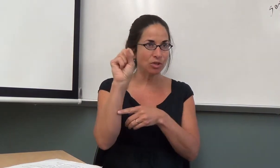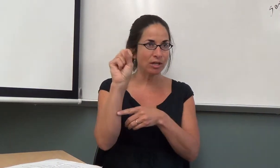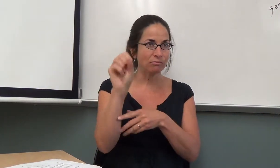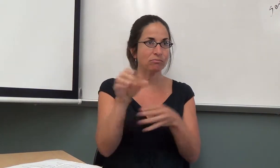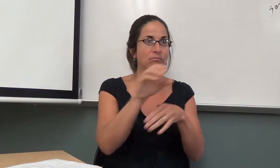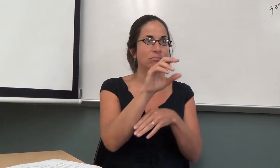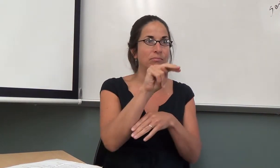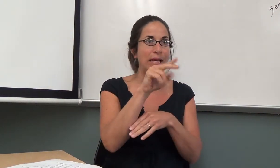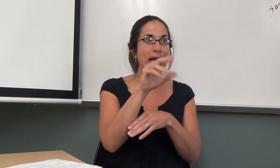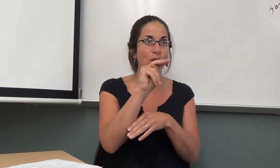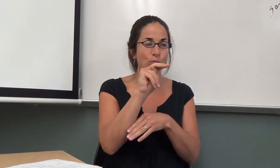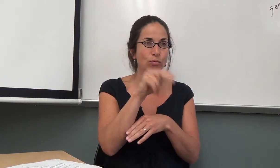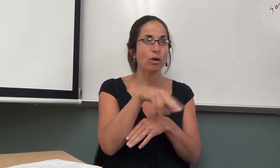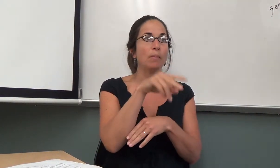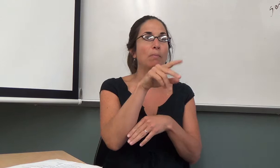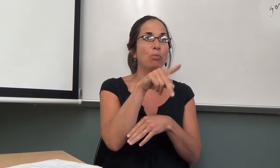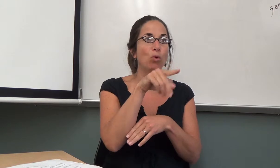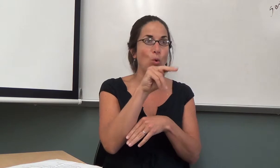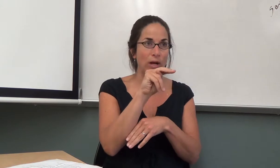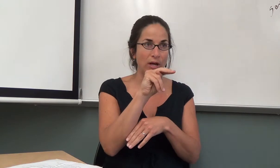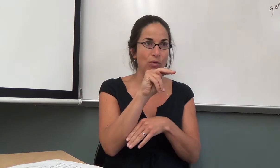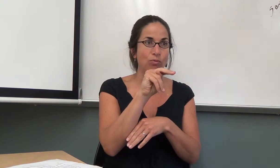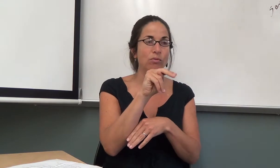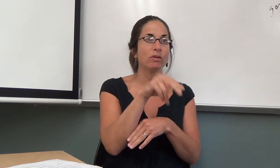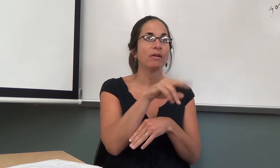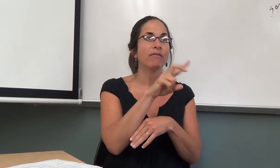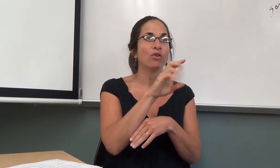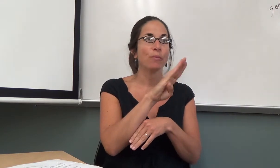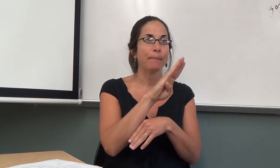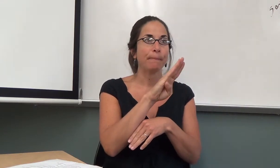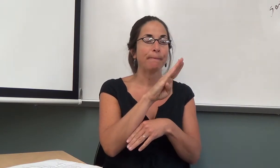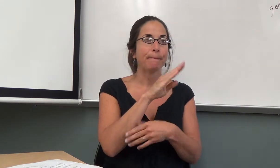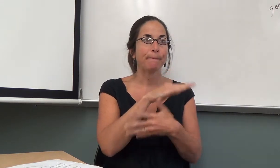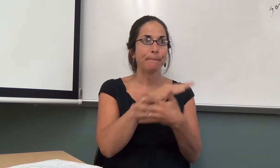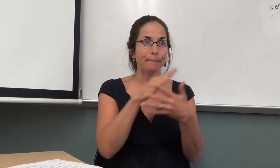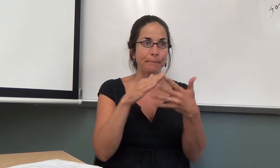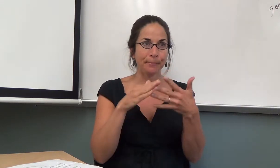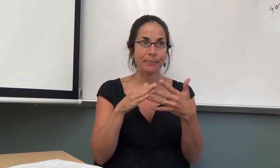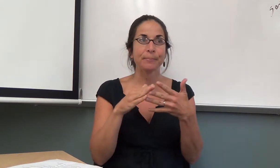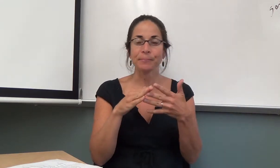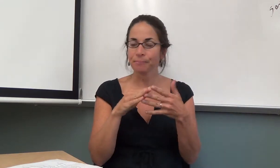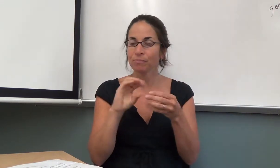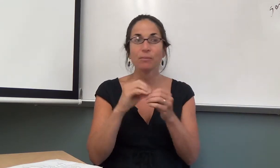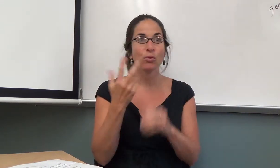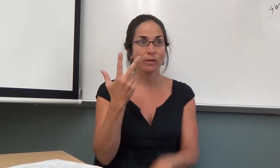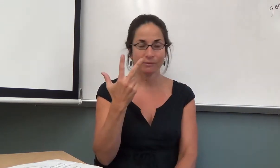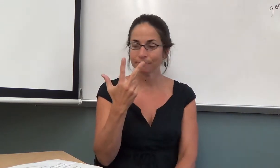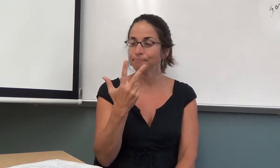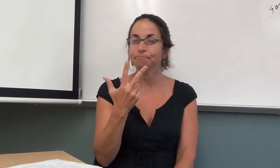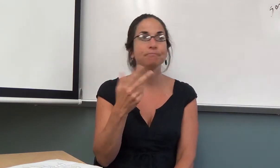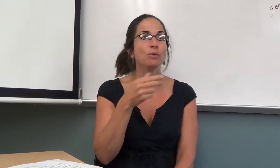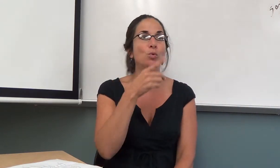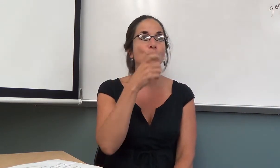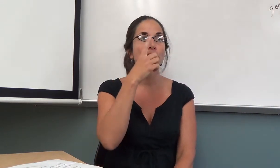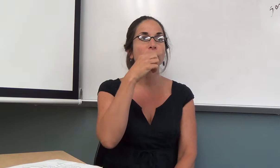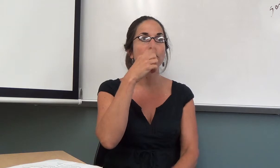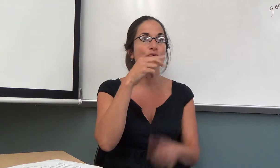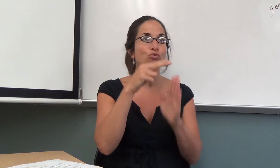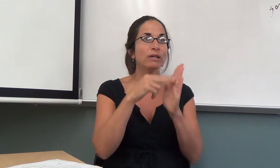nouns, pronouns, and verbs, all right? Okay, here we go. Number 3, reader, please.